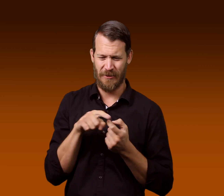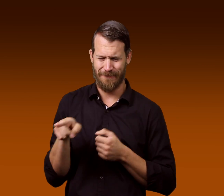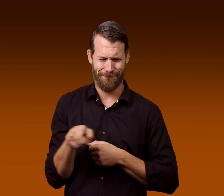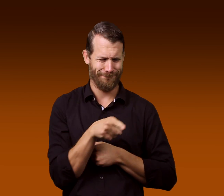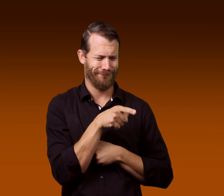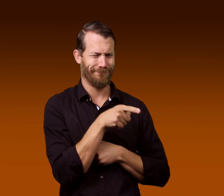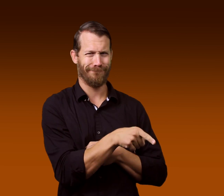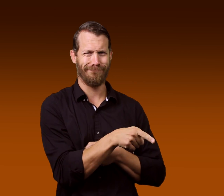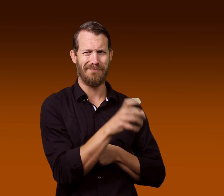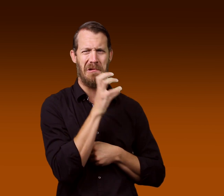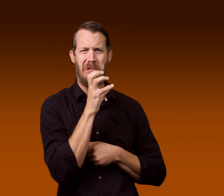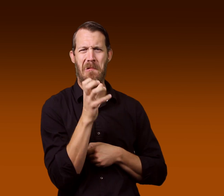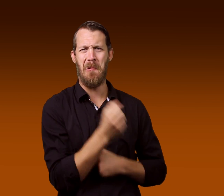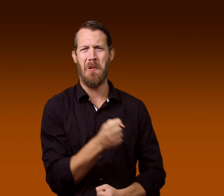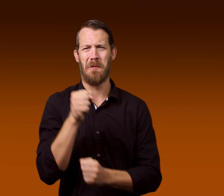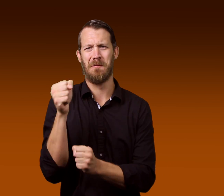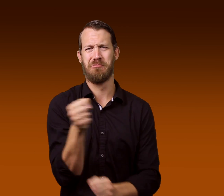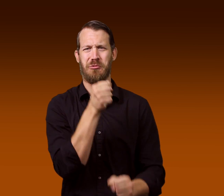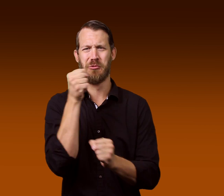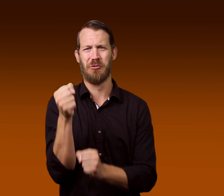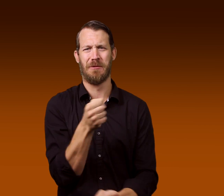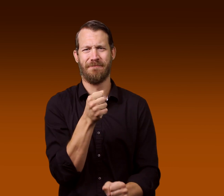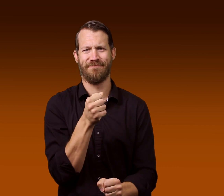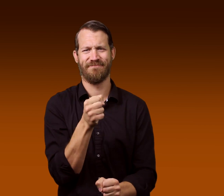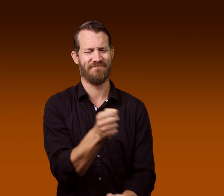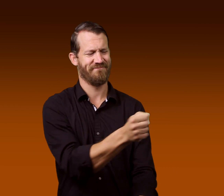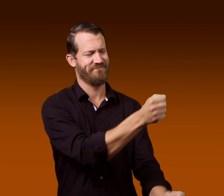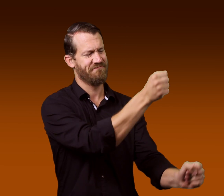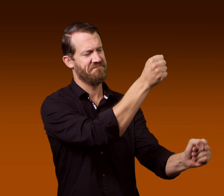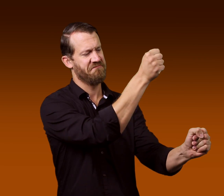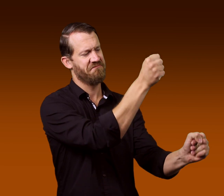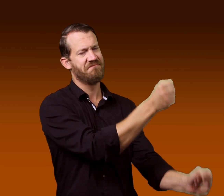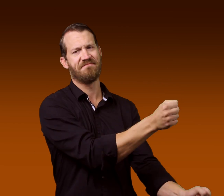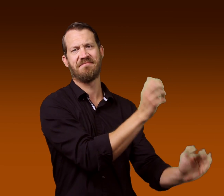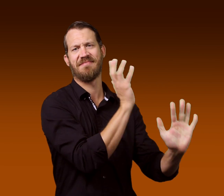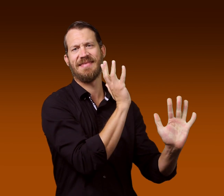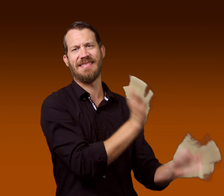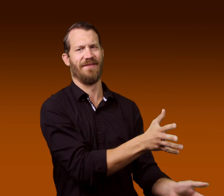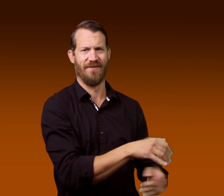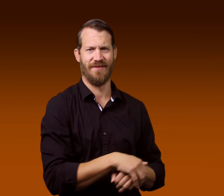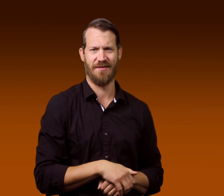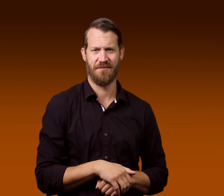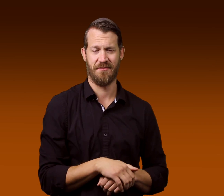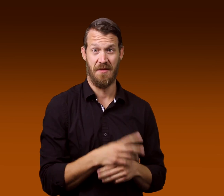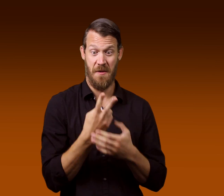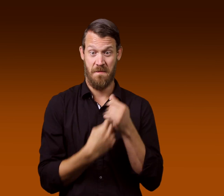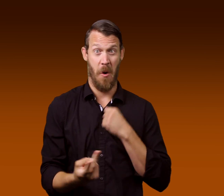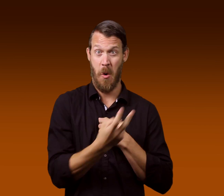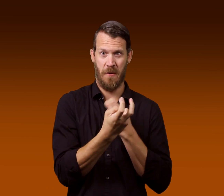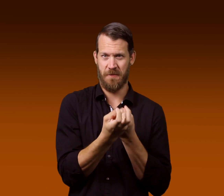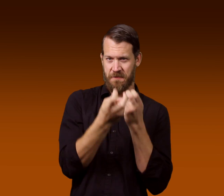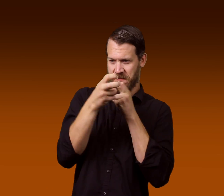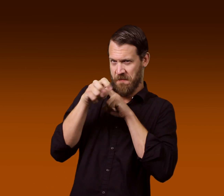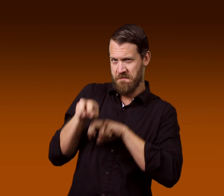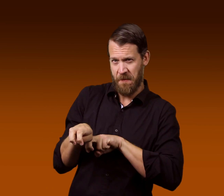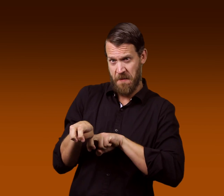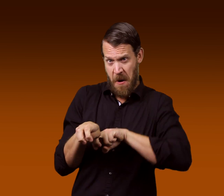witch gesturing towards the garden where her old broom rested. Then they sat side by